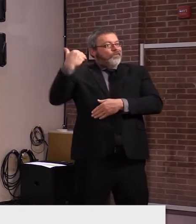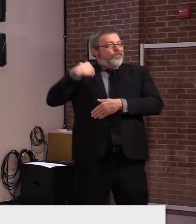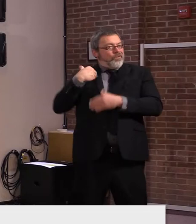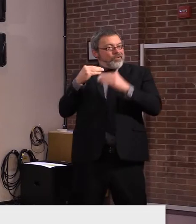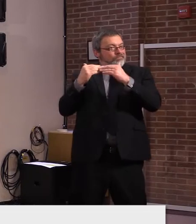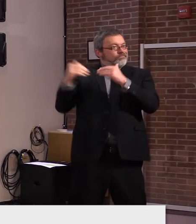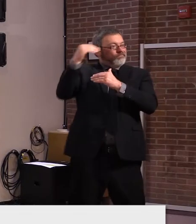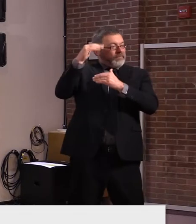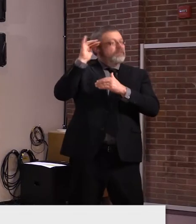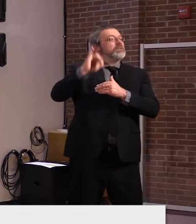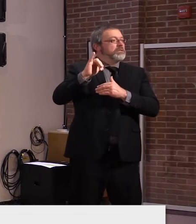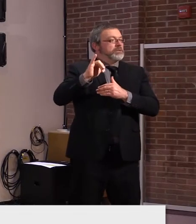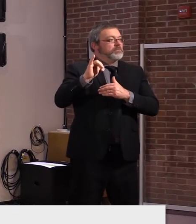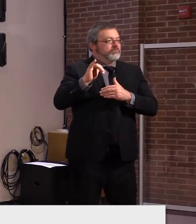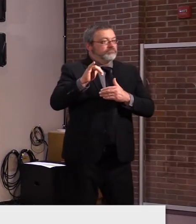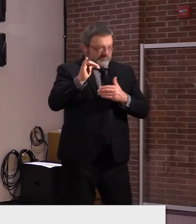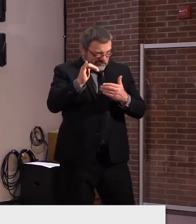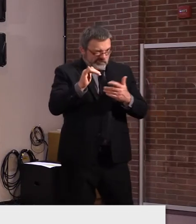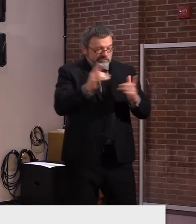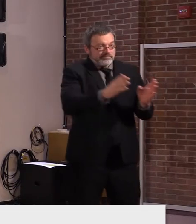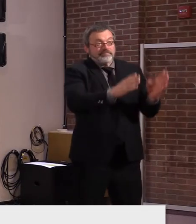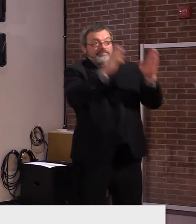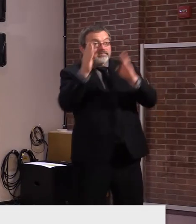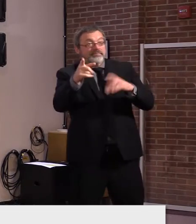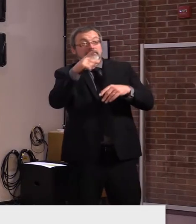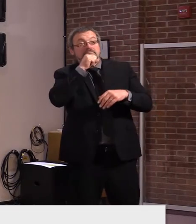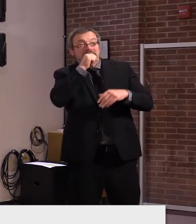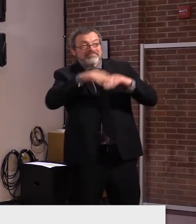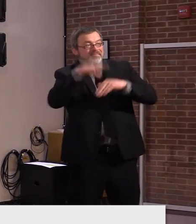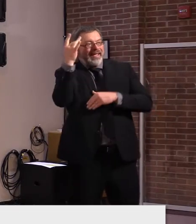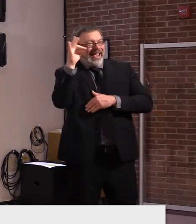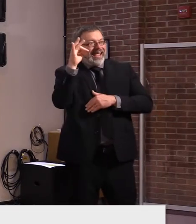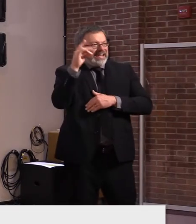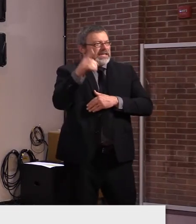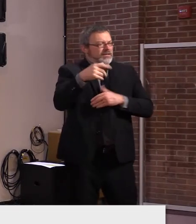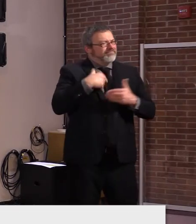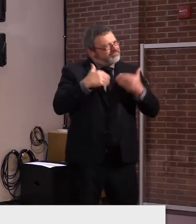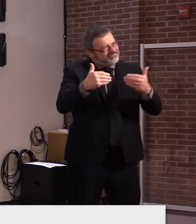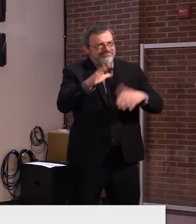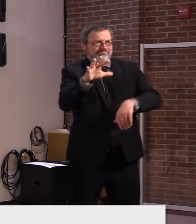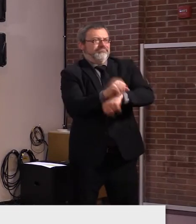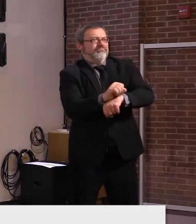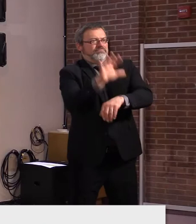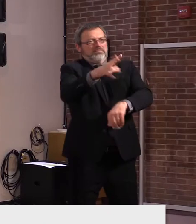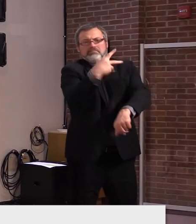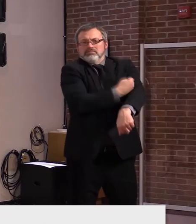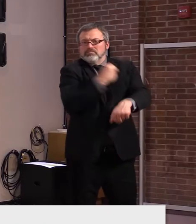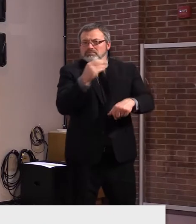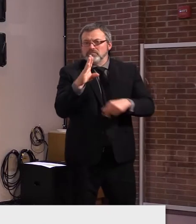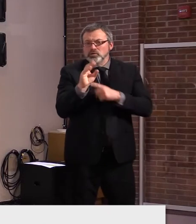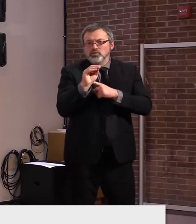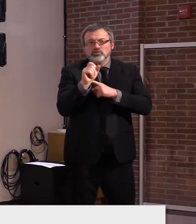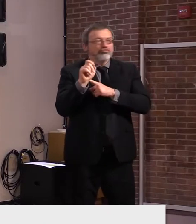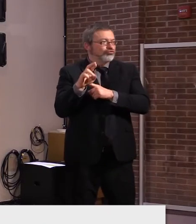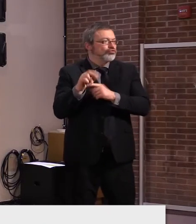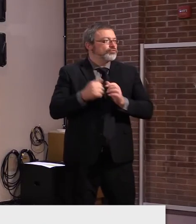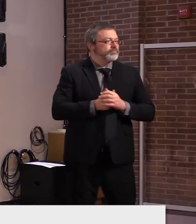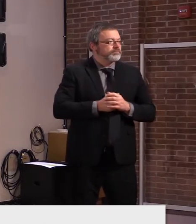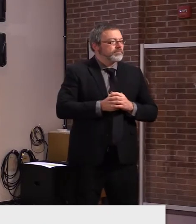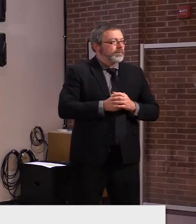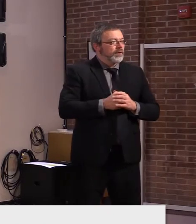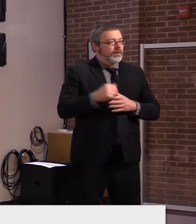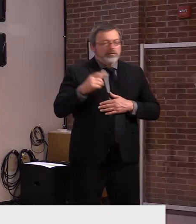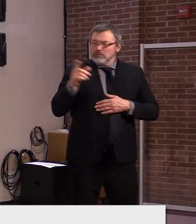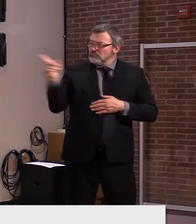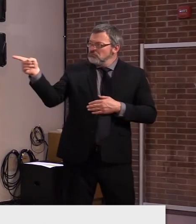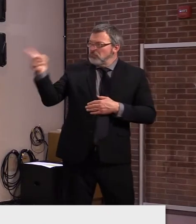Pfizer booster, please make a plan to get one. We, as the governor mentioned, we are being as inclusive as